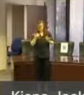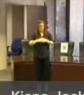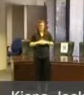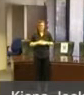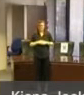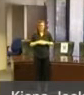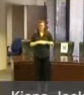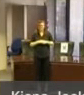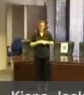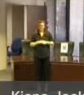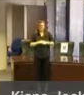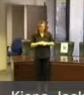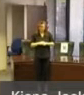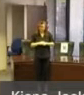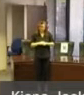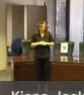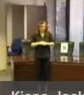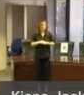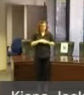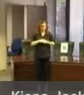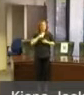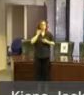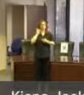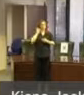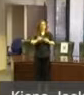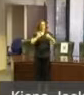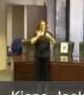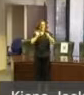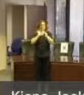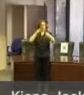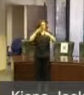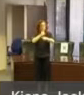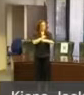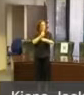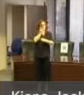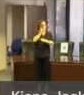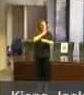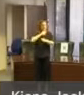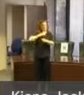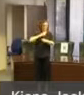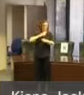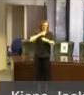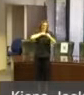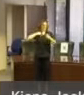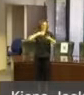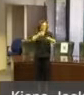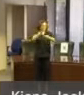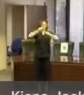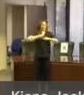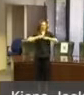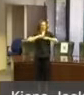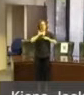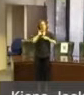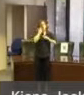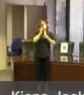So that is the statement that we received from one of the council members to provide a summary of the meeting that took place